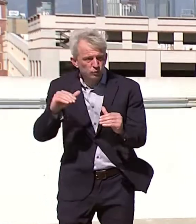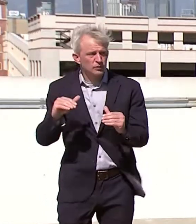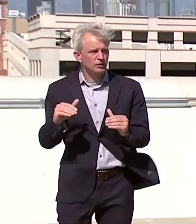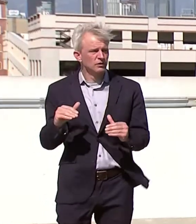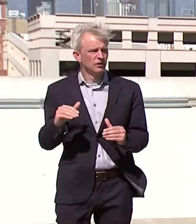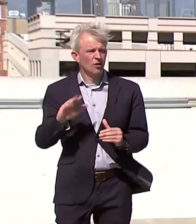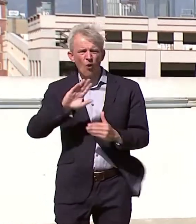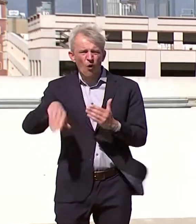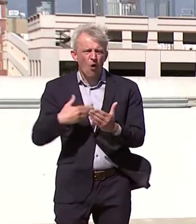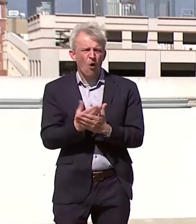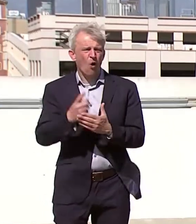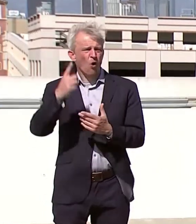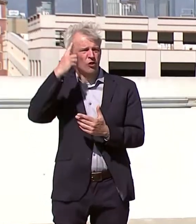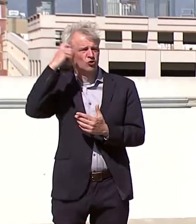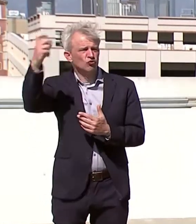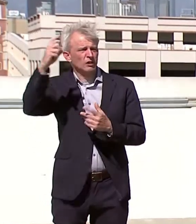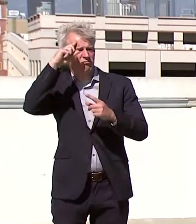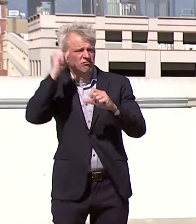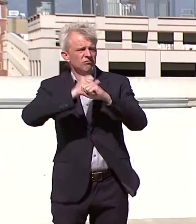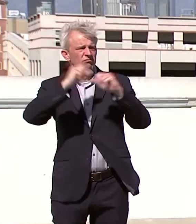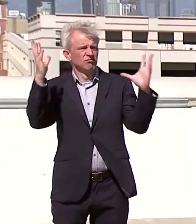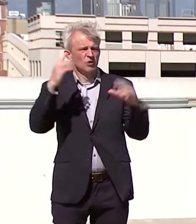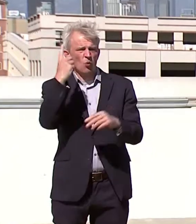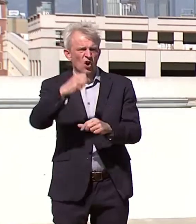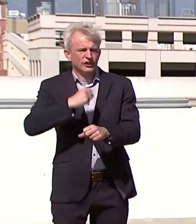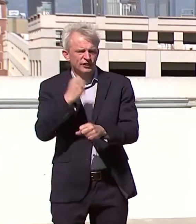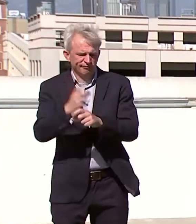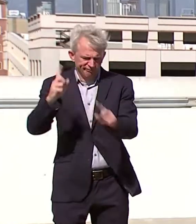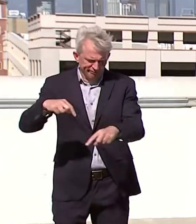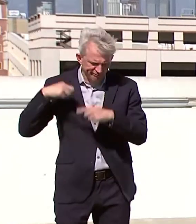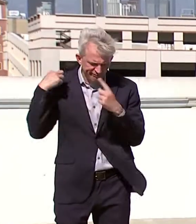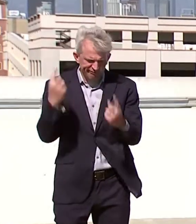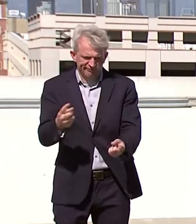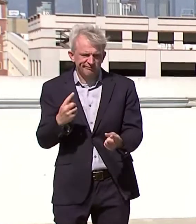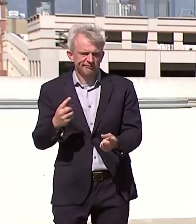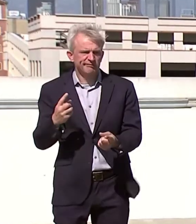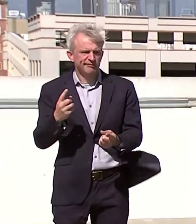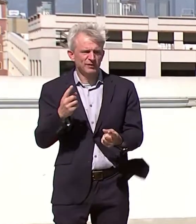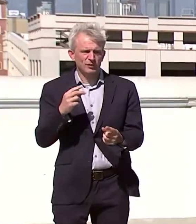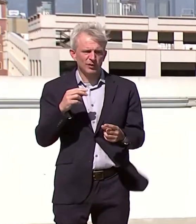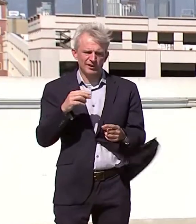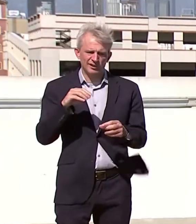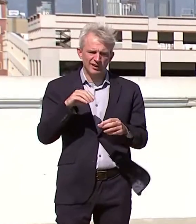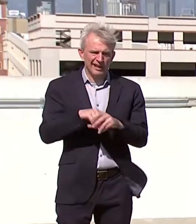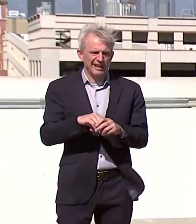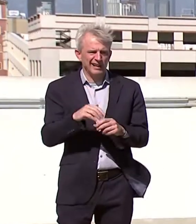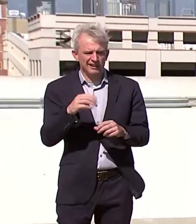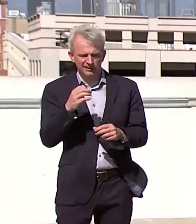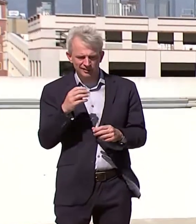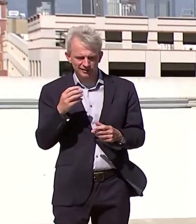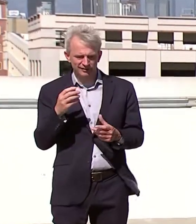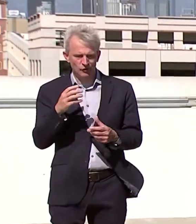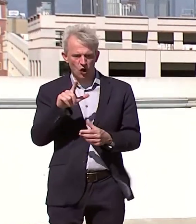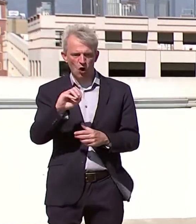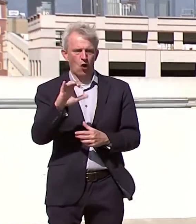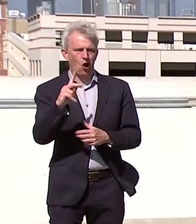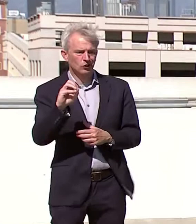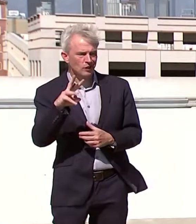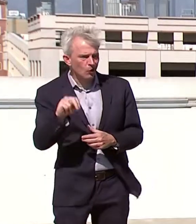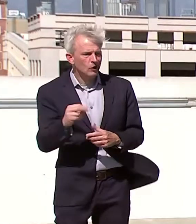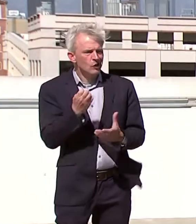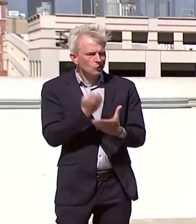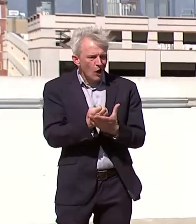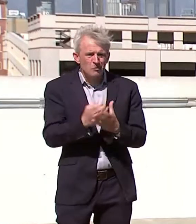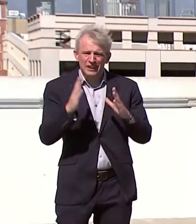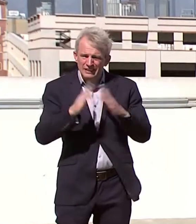those dreams we have had for a year of being locked down to see our economy, our city, and our world reopen. And the